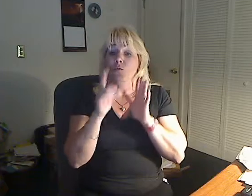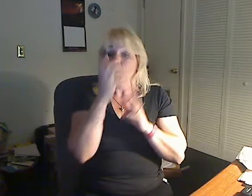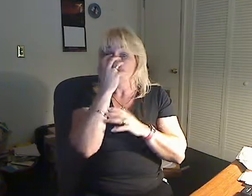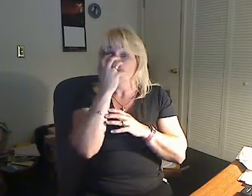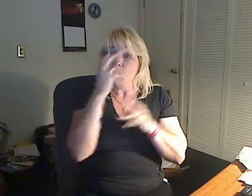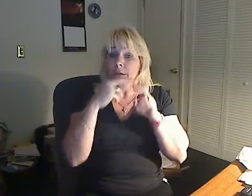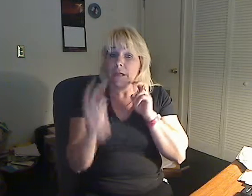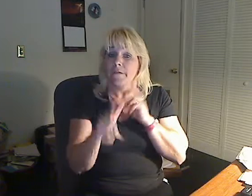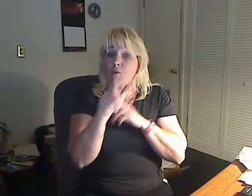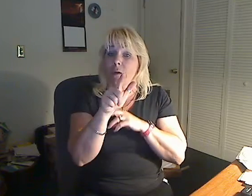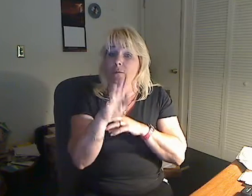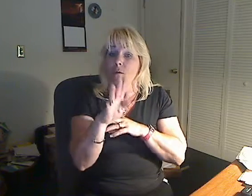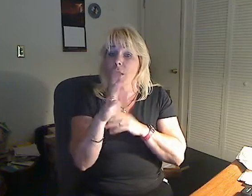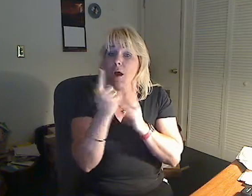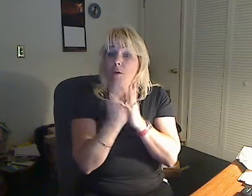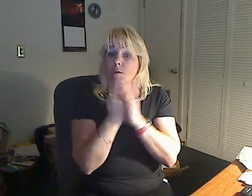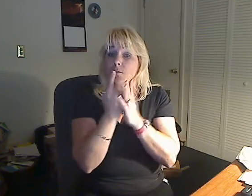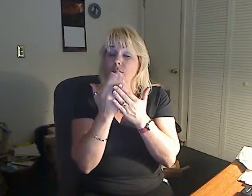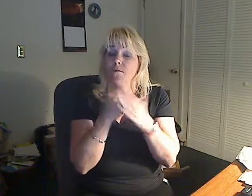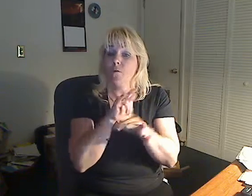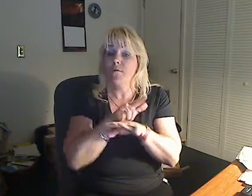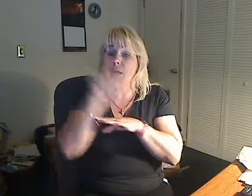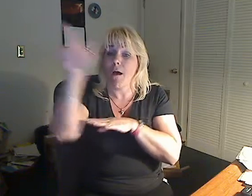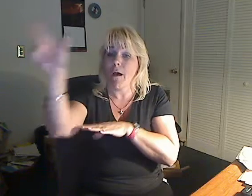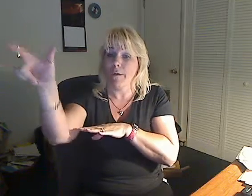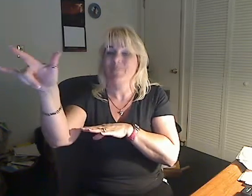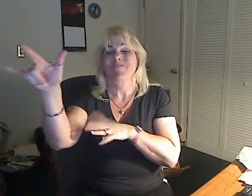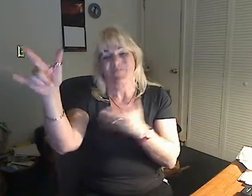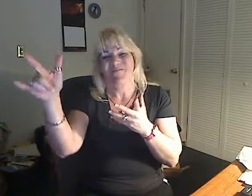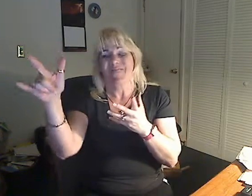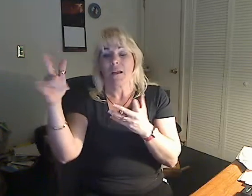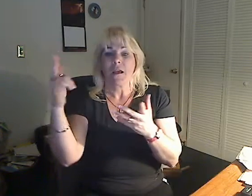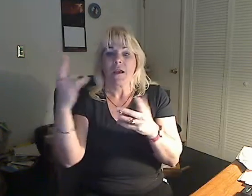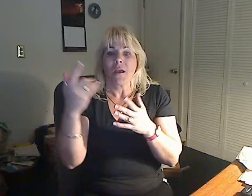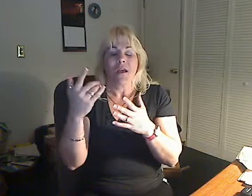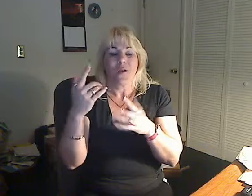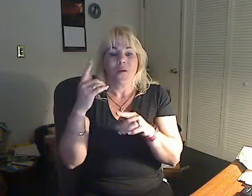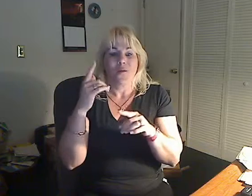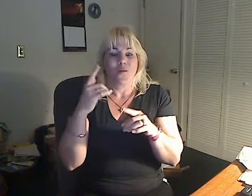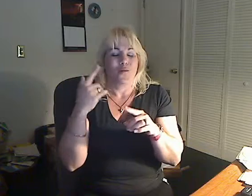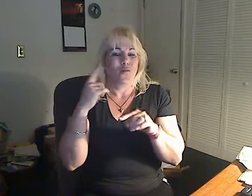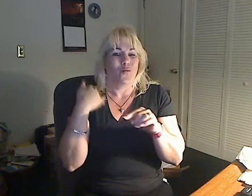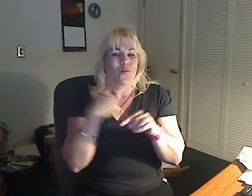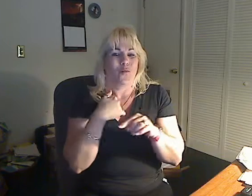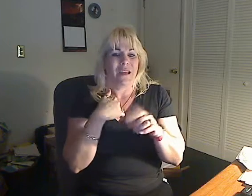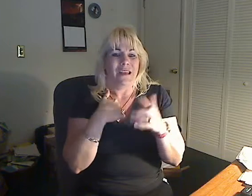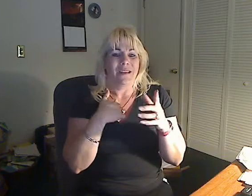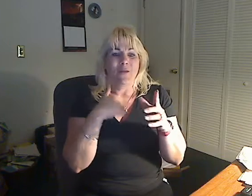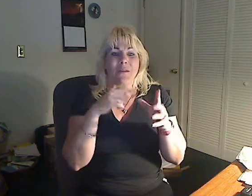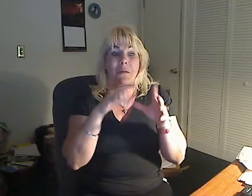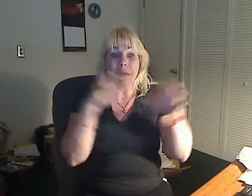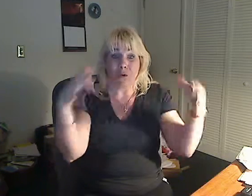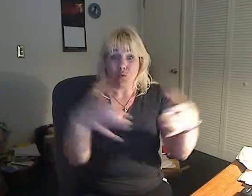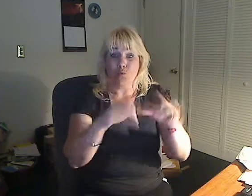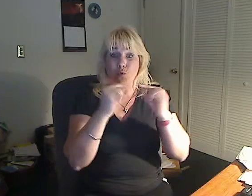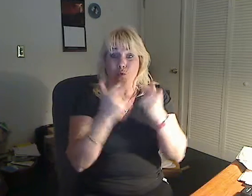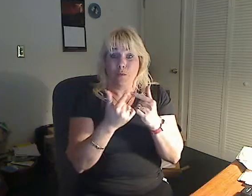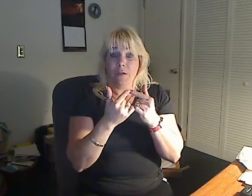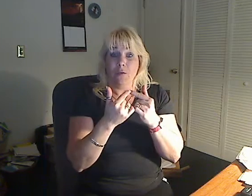very last day, a big group of people that we had met were going to go diving, but we couldn't because we were flying out the next day, and we decided